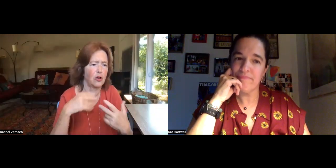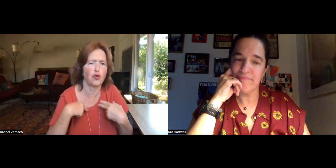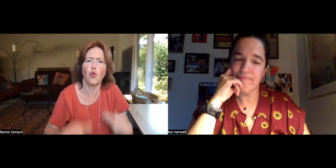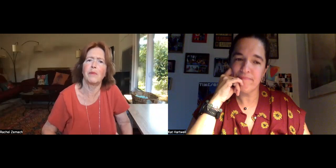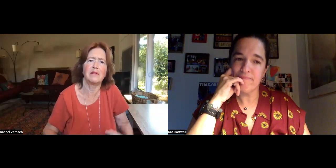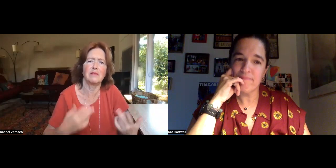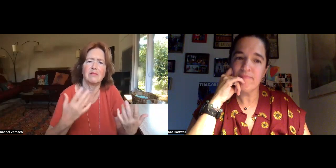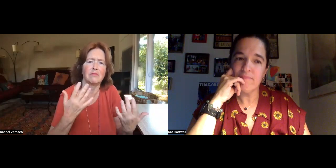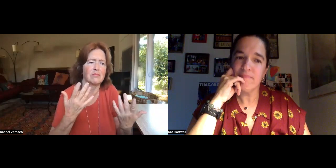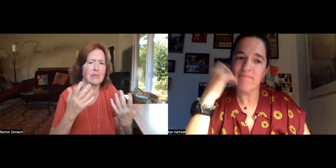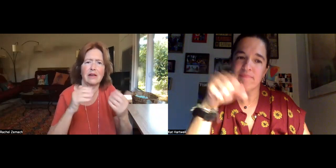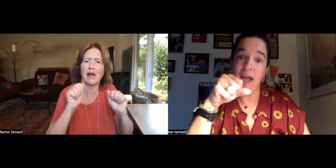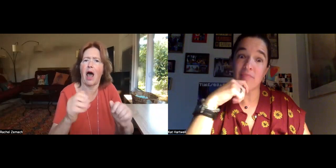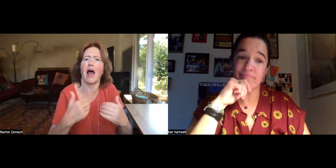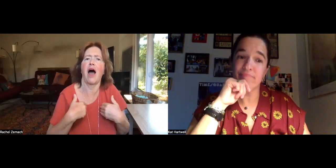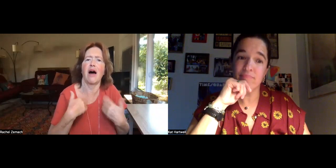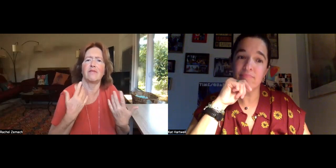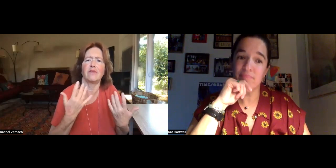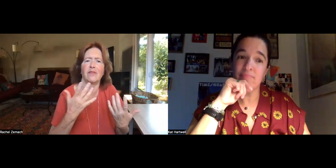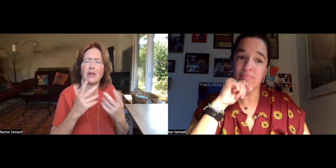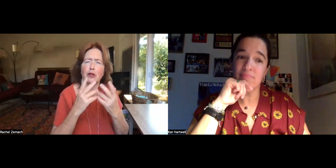experiences. Yeah.